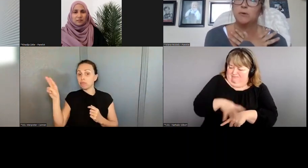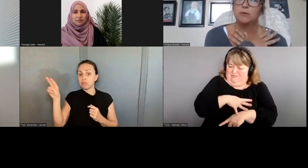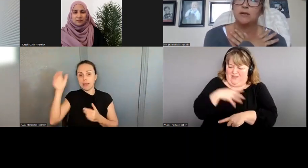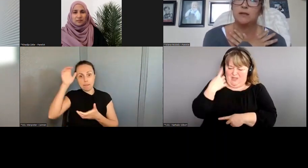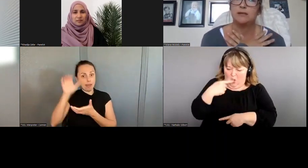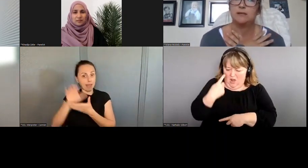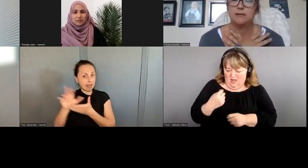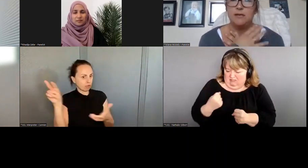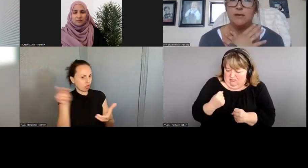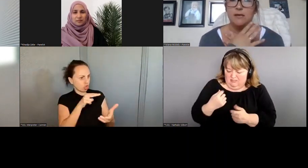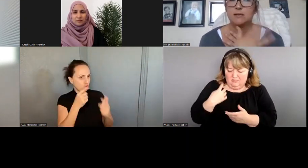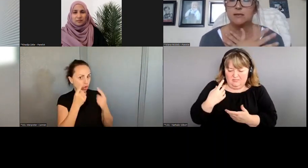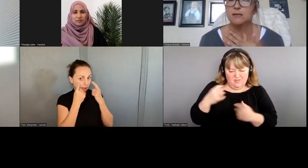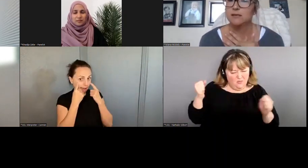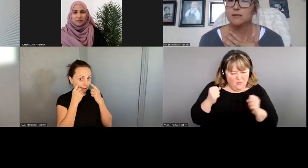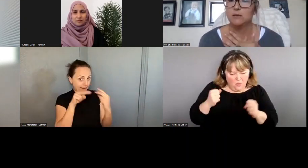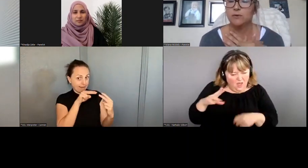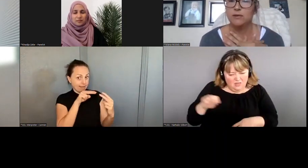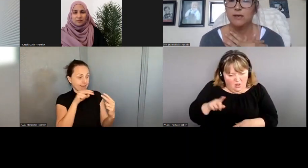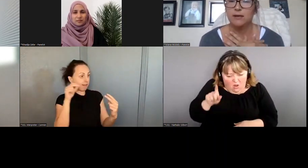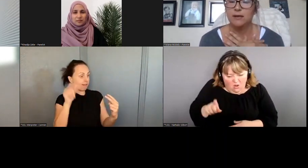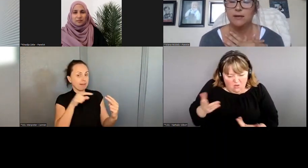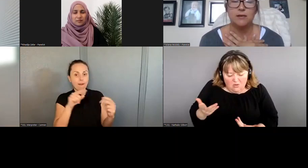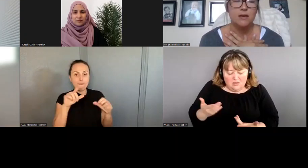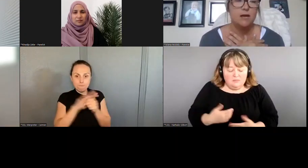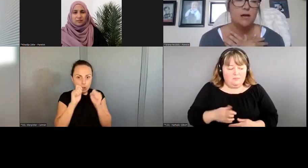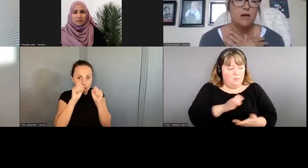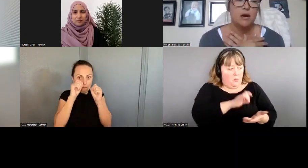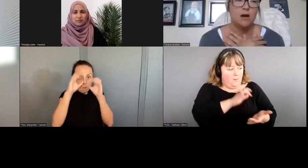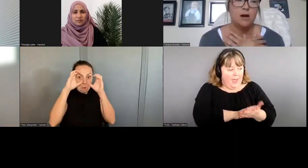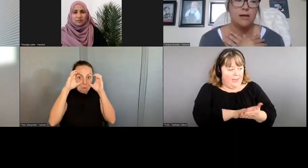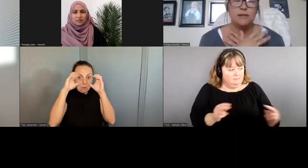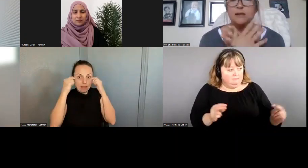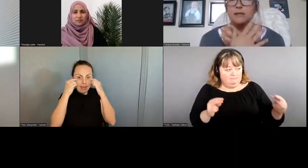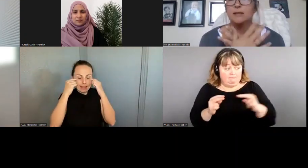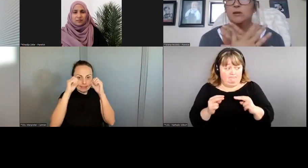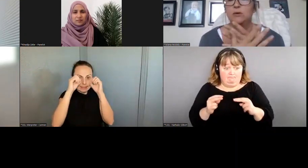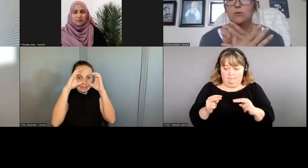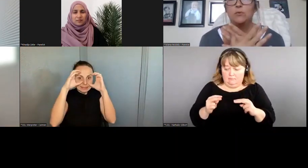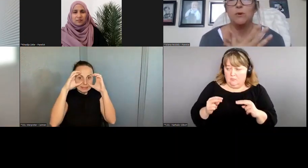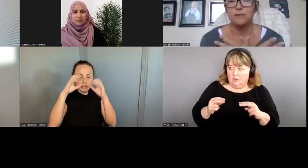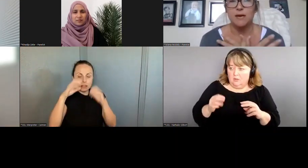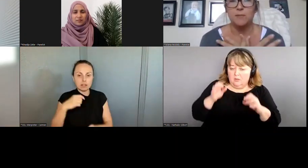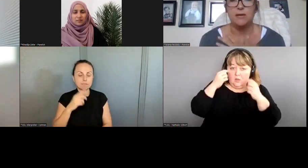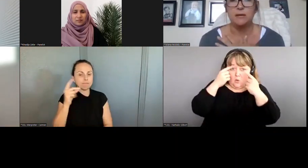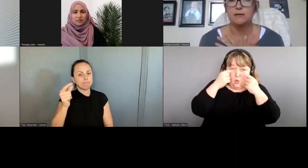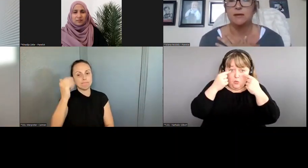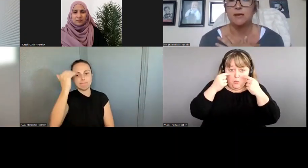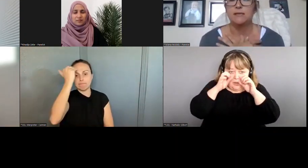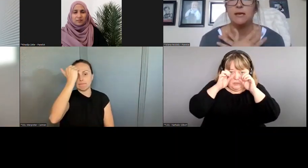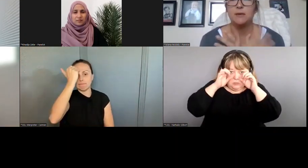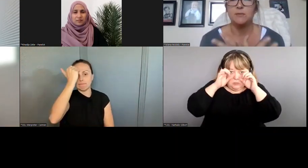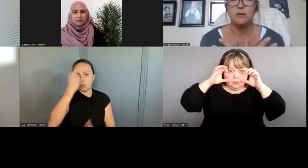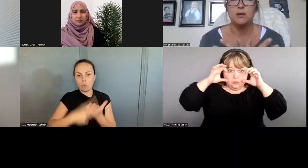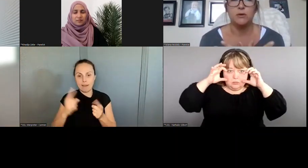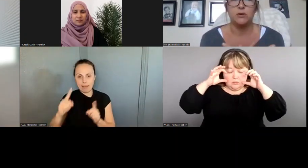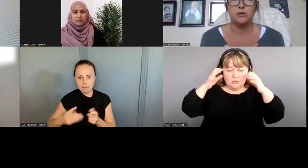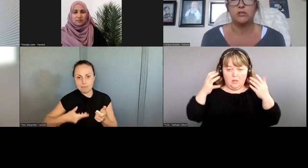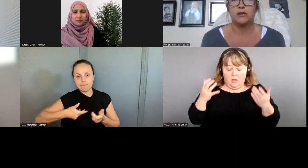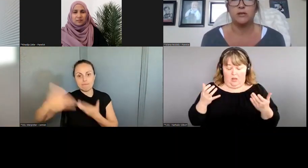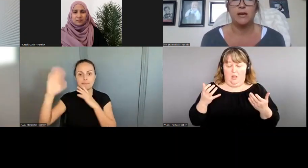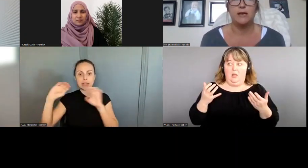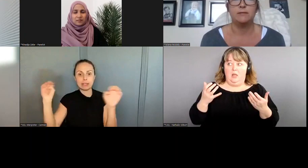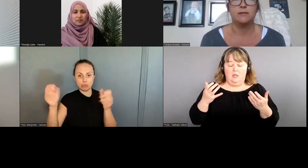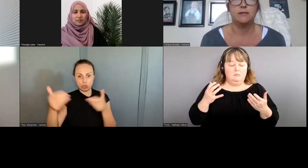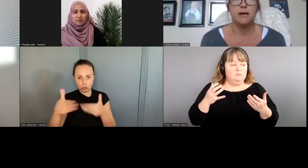his pupils and he instantly says they're fully dilated. I instantly knew what was happening. I take him to the